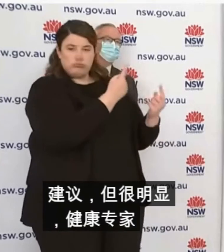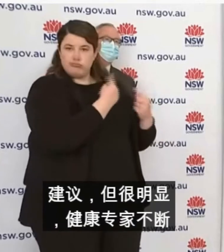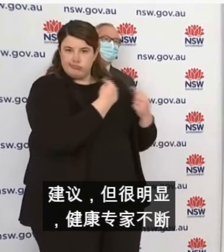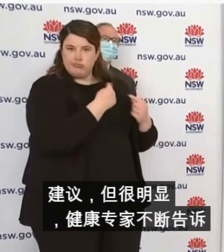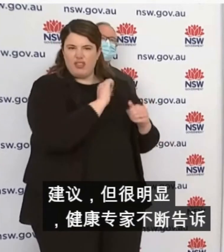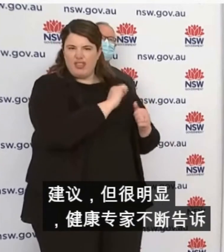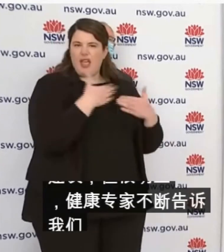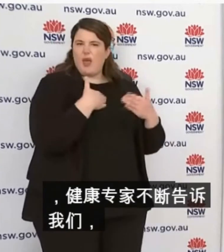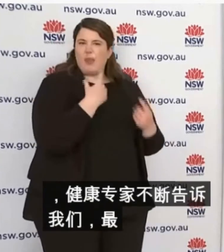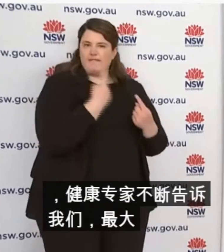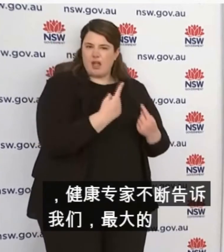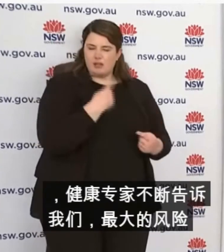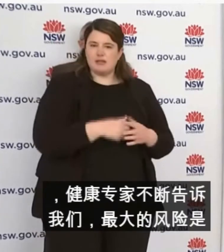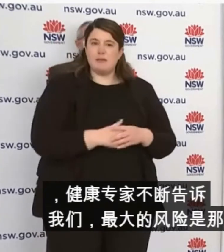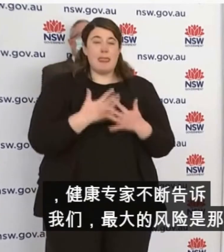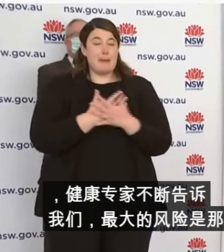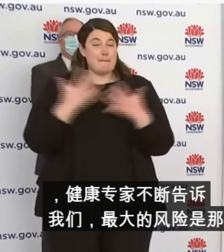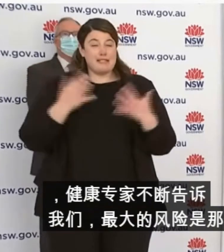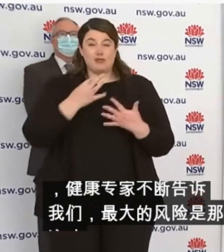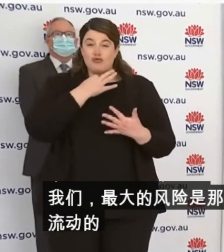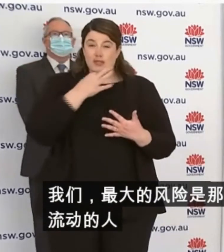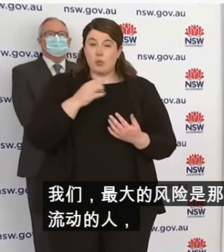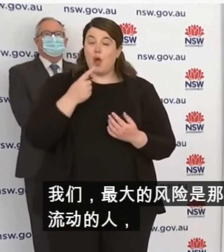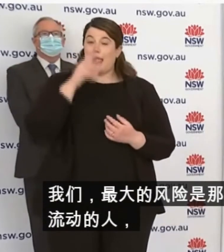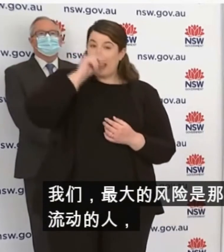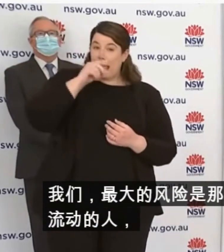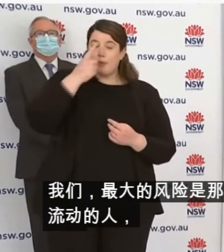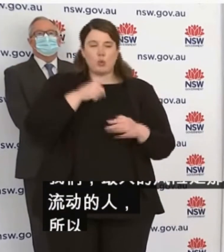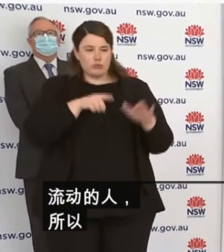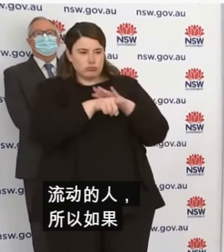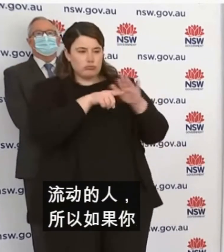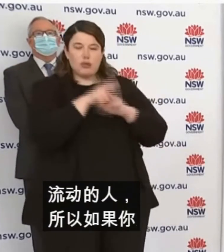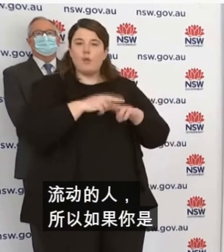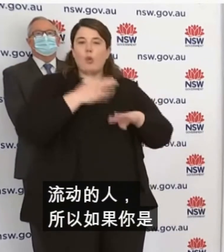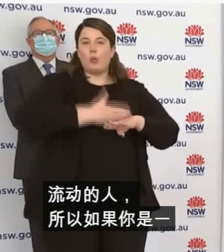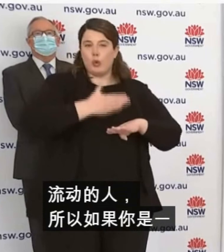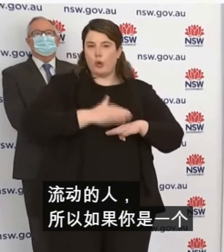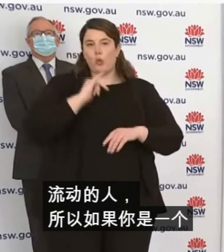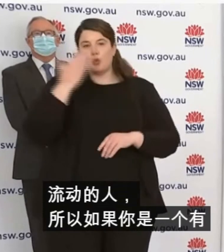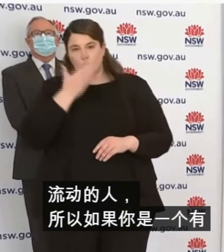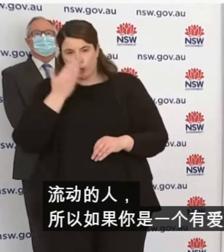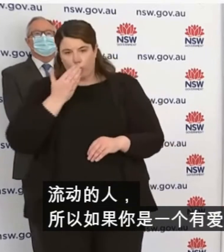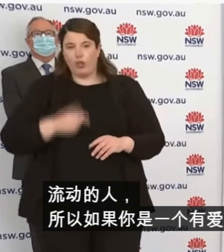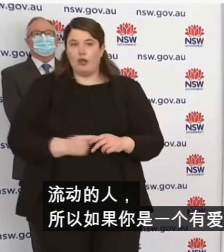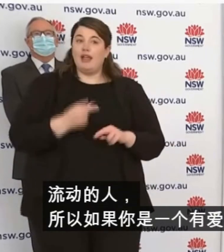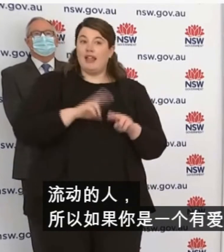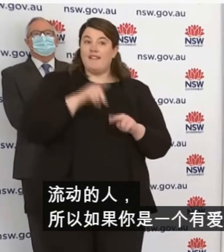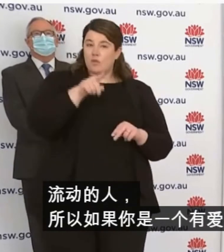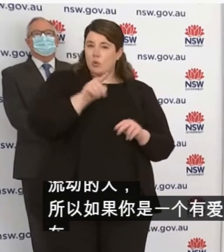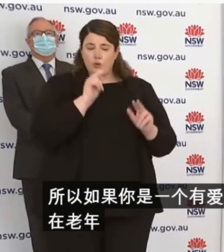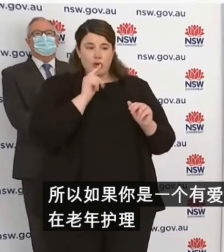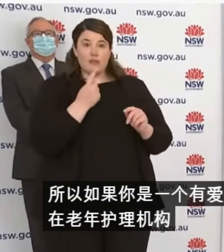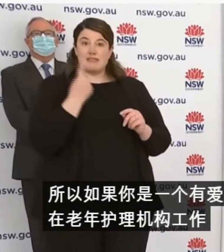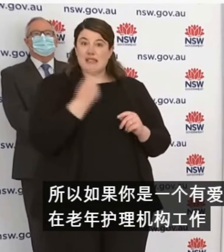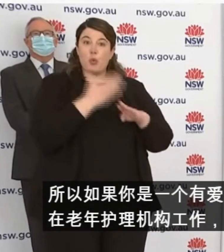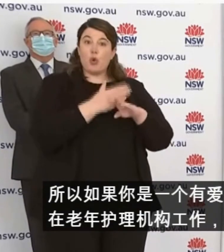experts continually tell us, the biggest risk are those younger mobile people. So if you're someone who is caring and